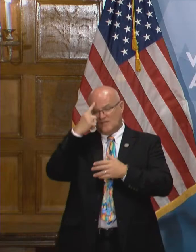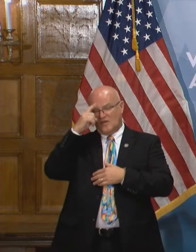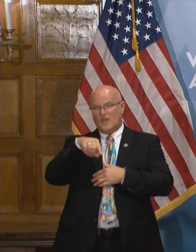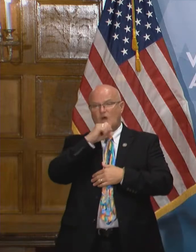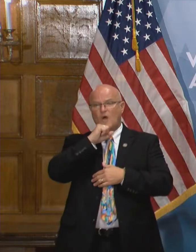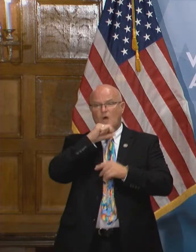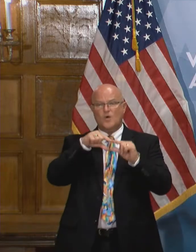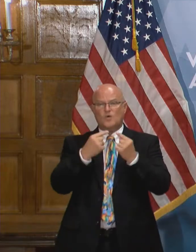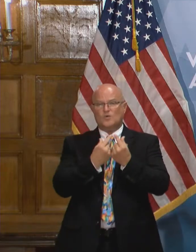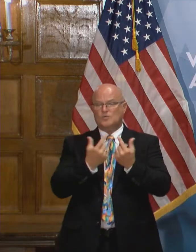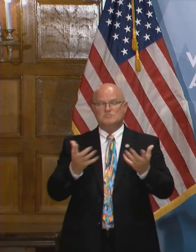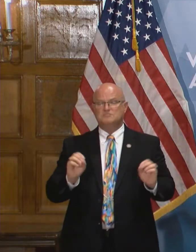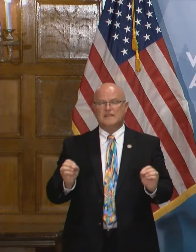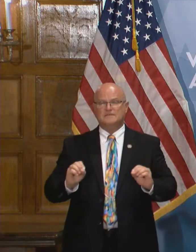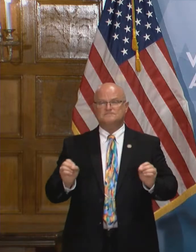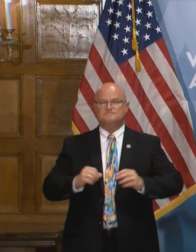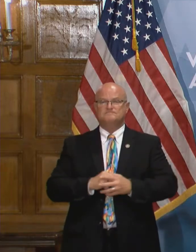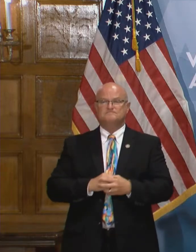those age groups.